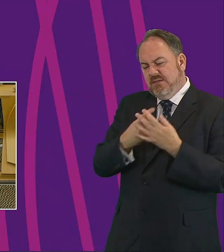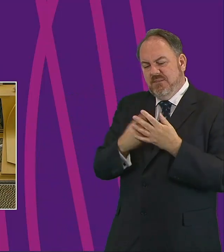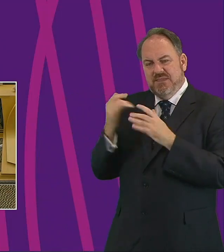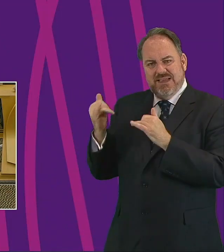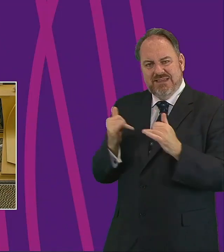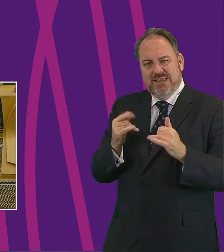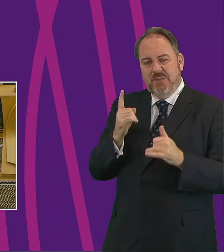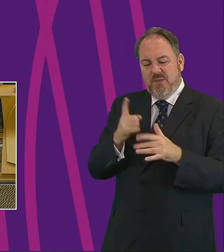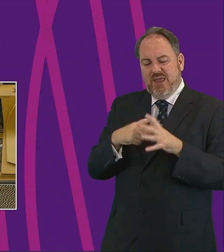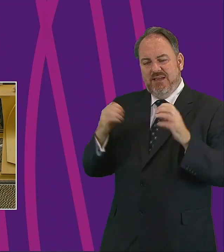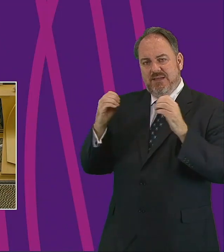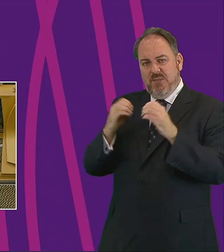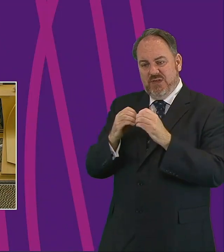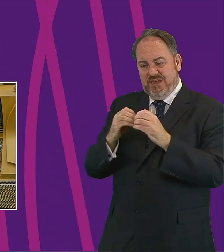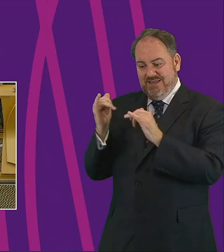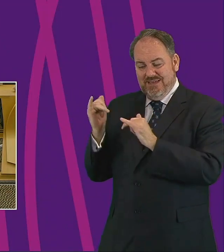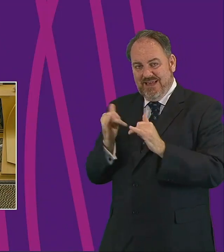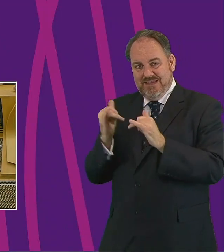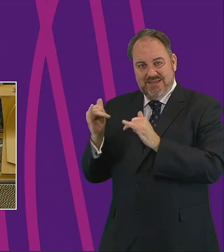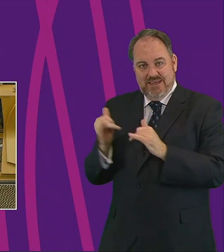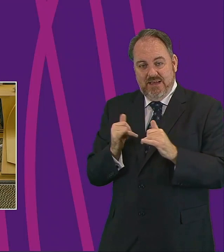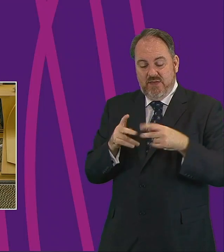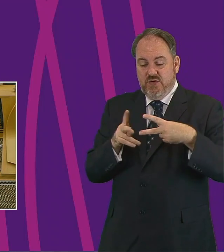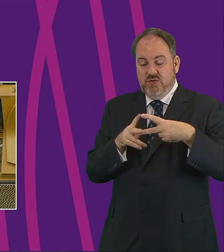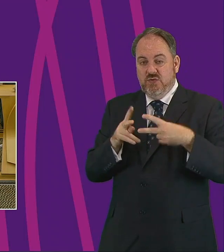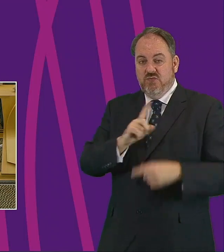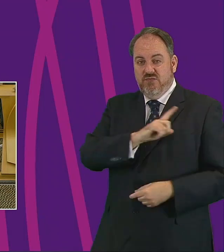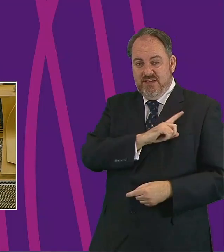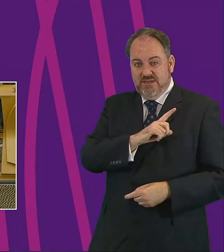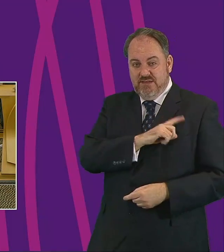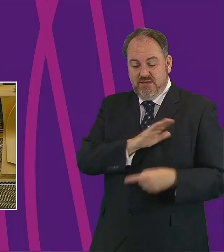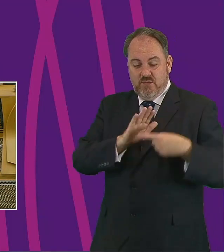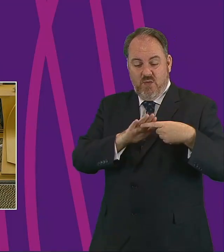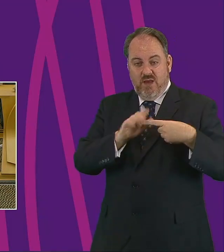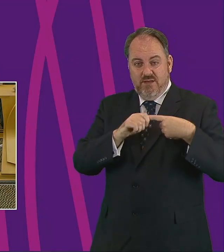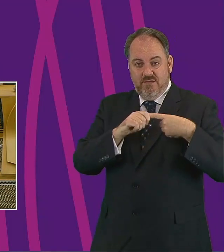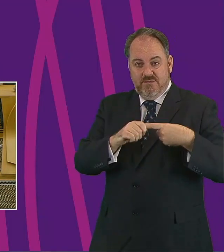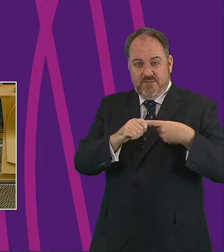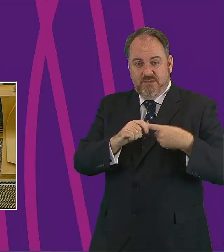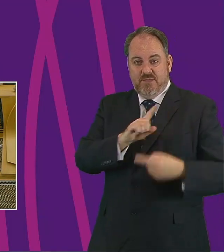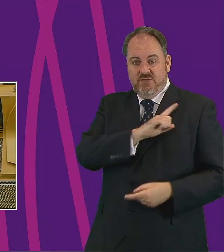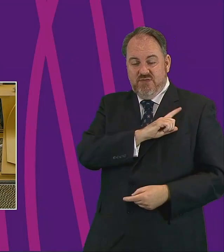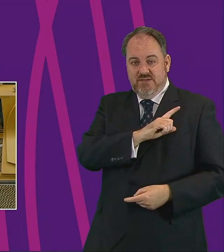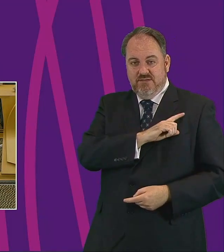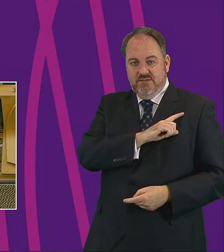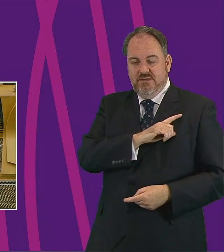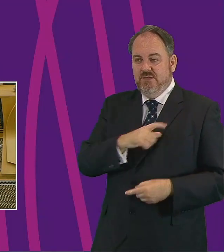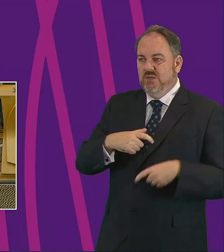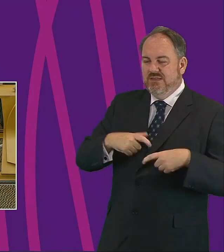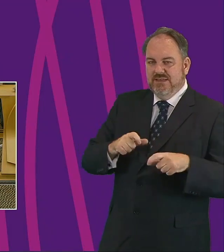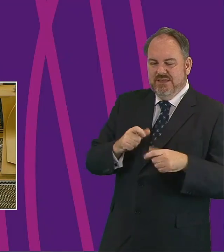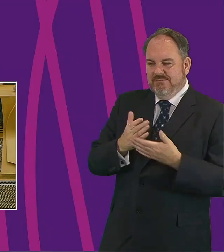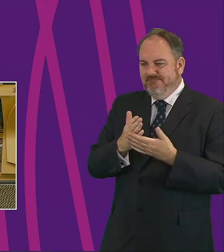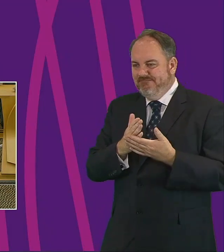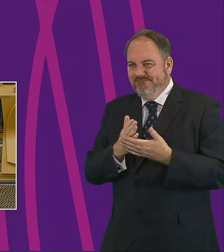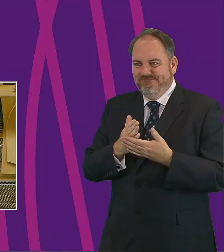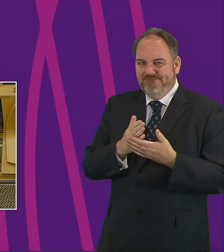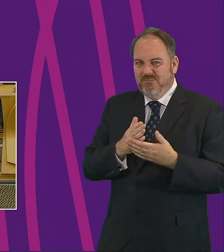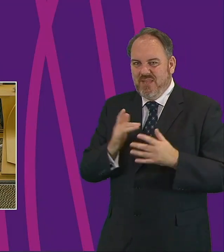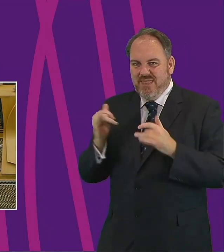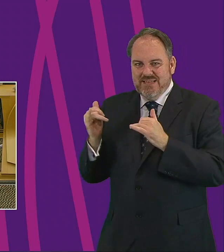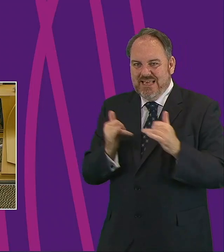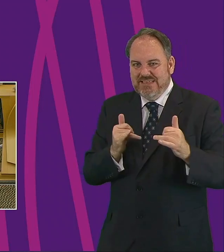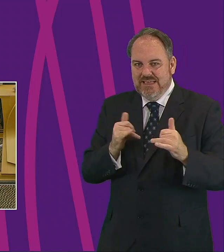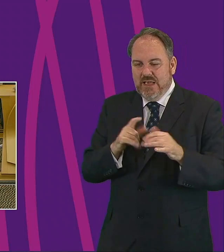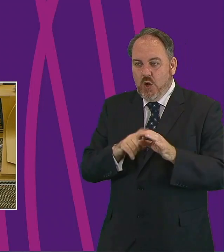antibody tests right now are twofold. One is there is still questions, although I think that the quality of the tests